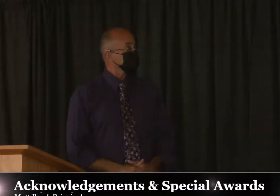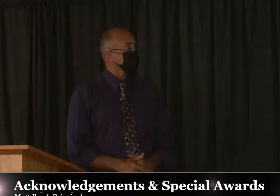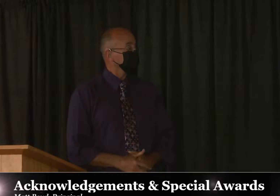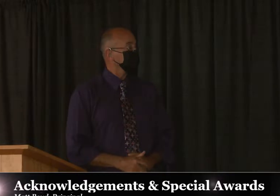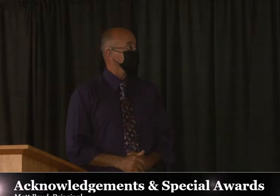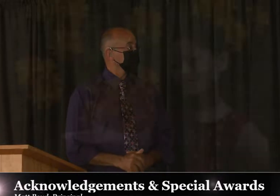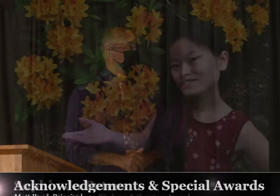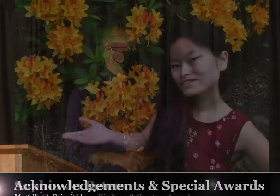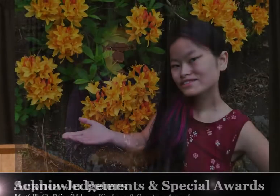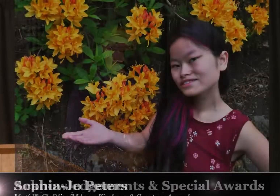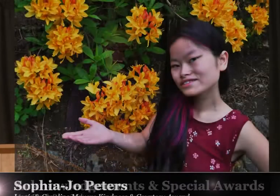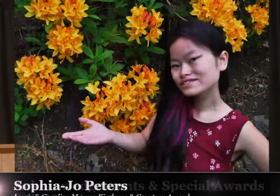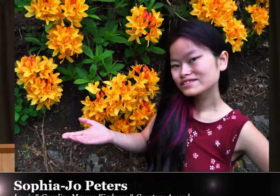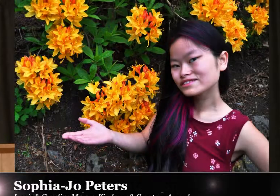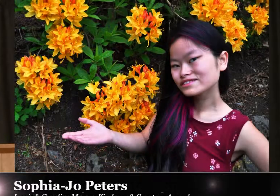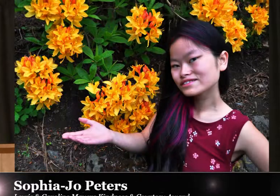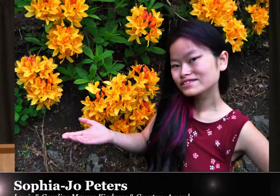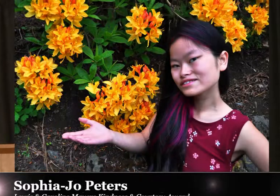got awards and recognitions.